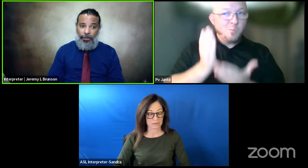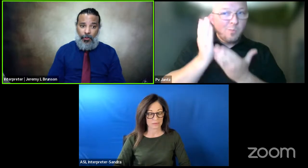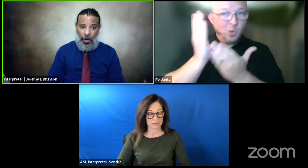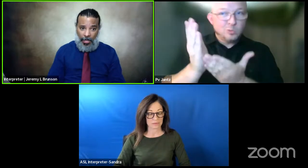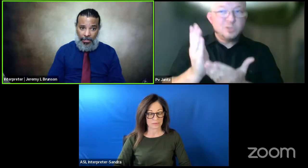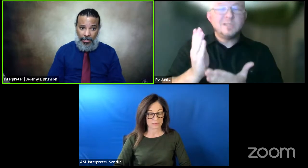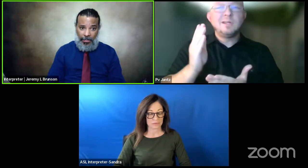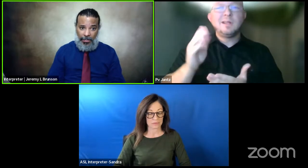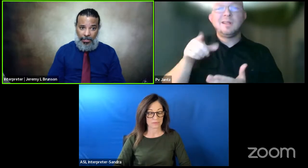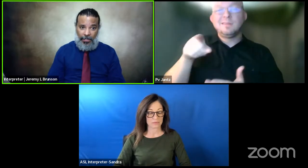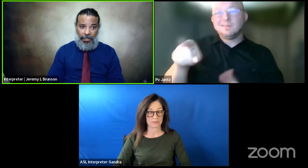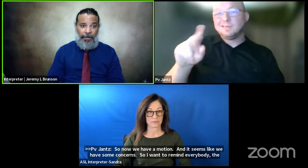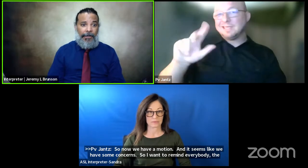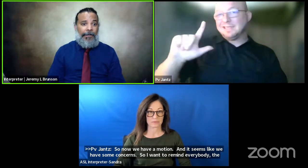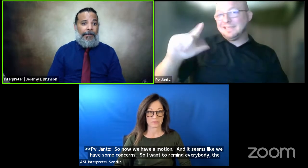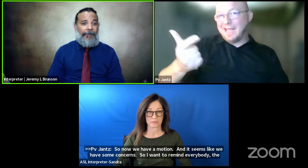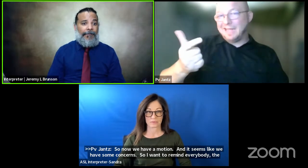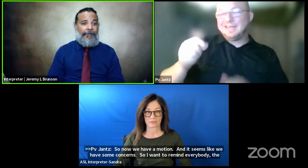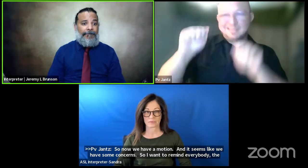can be withdrawn.